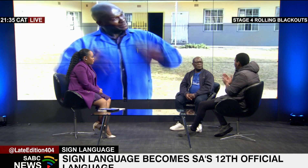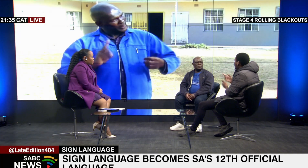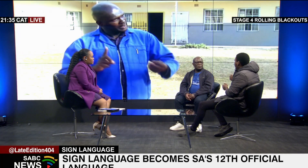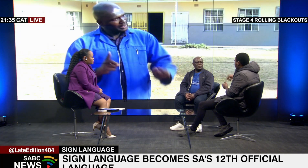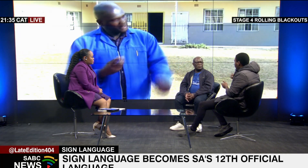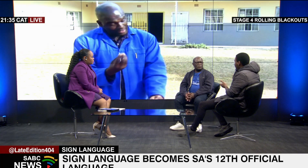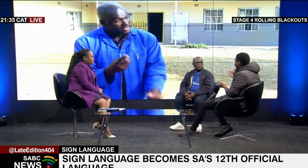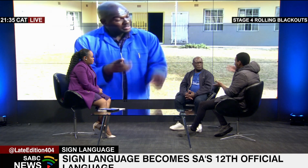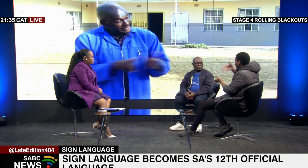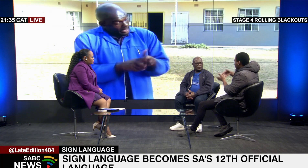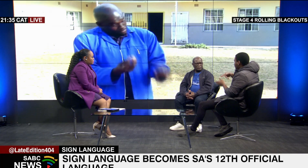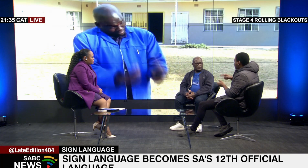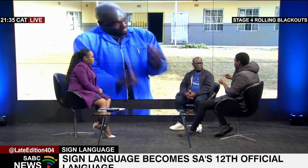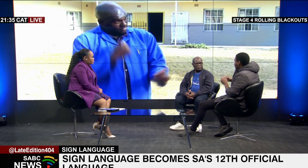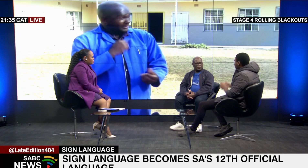point.